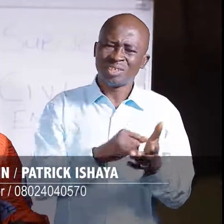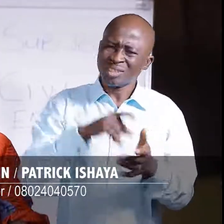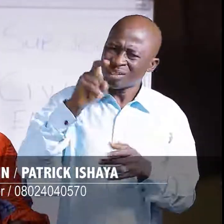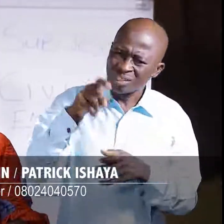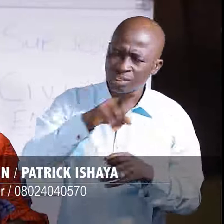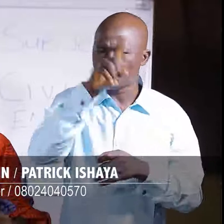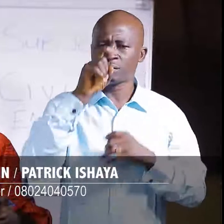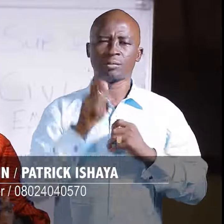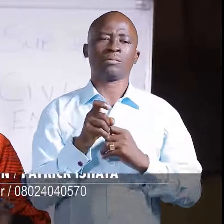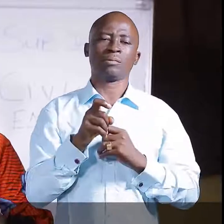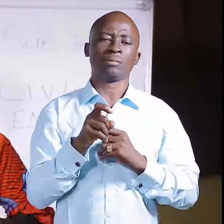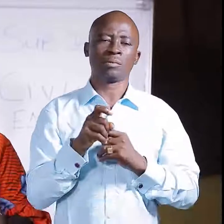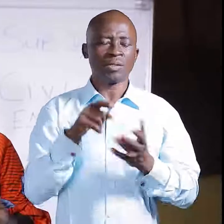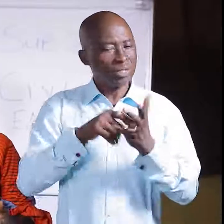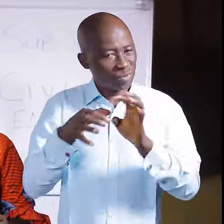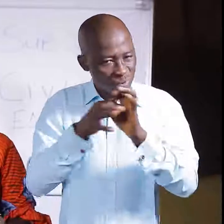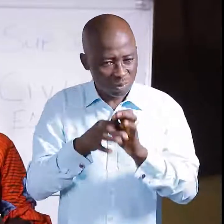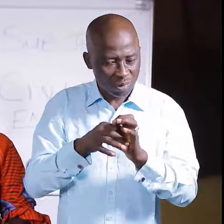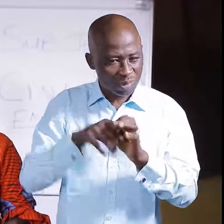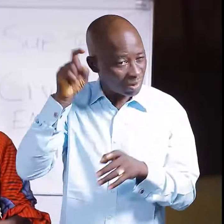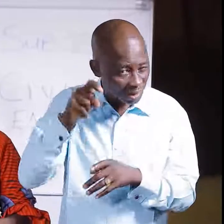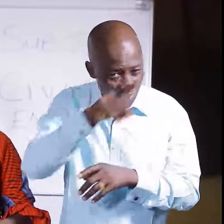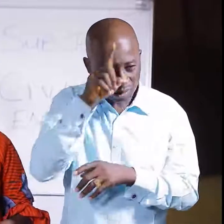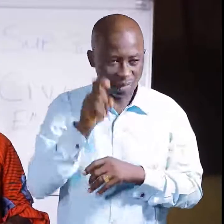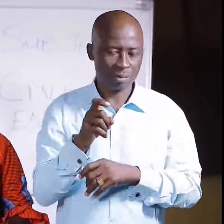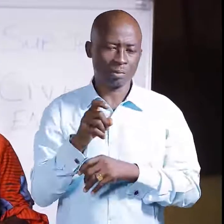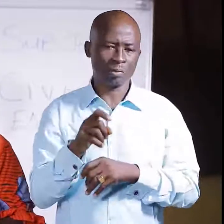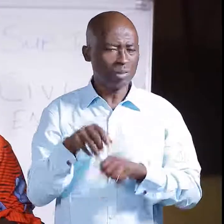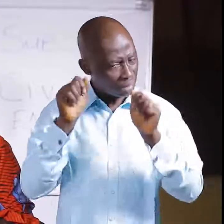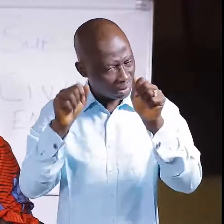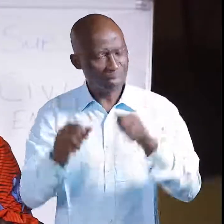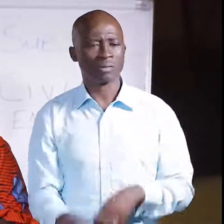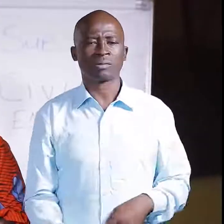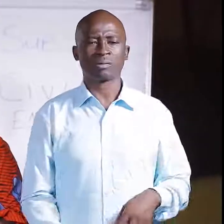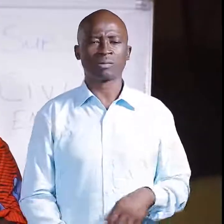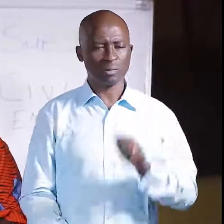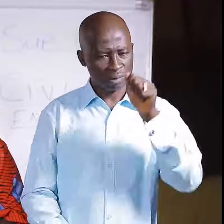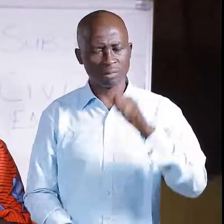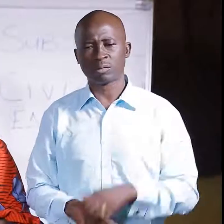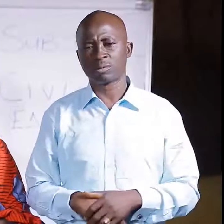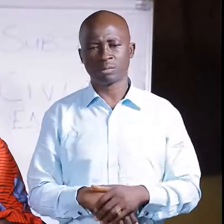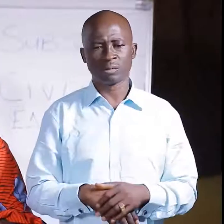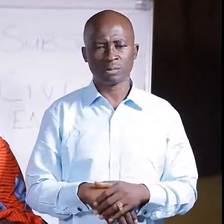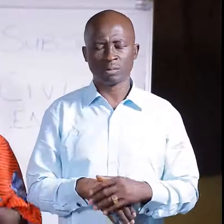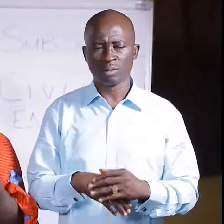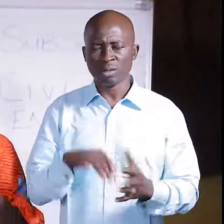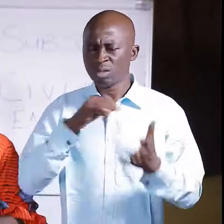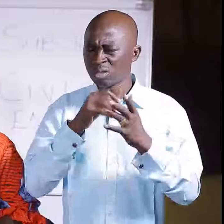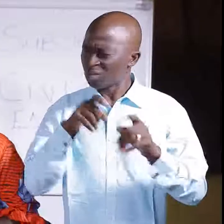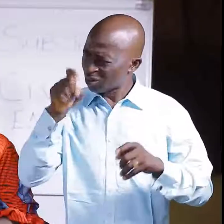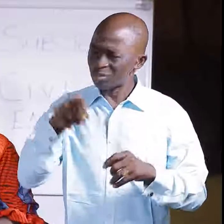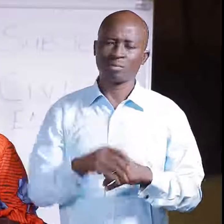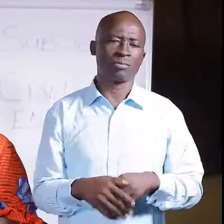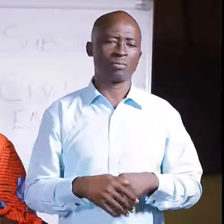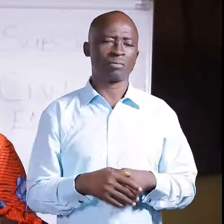necessary? This cooperation, is it really necessary? Yes, my learners. Your guess is as good as mine. It is